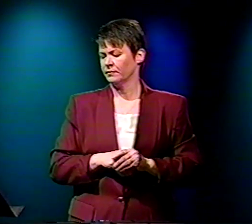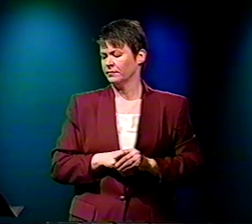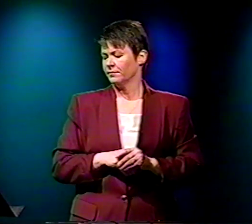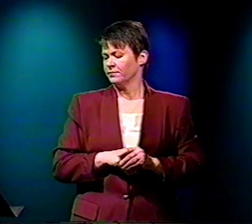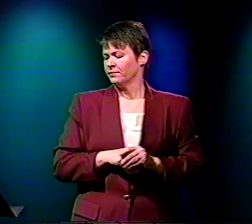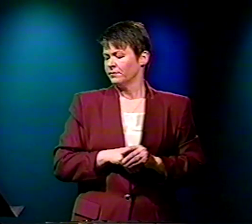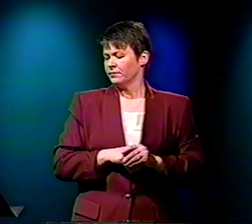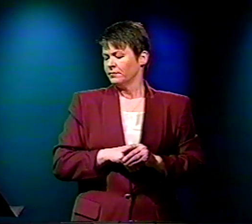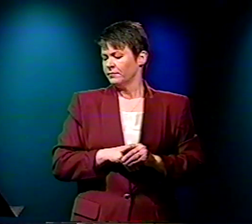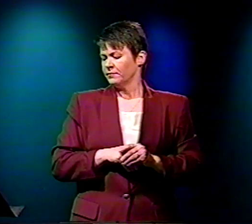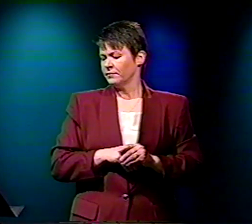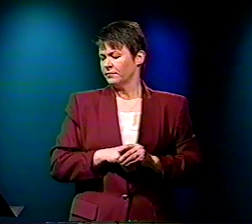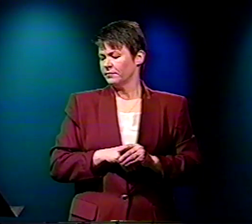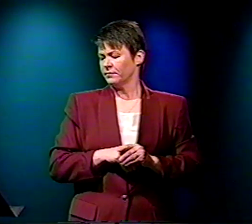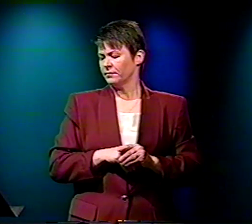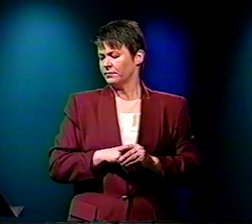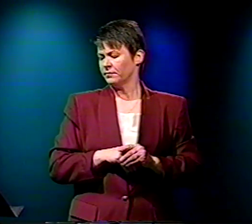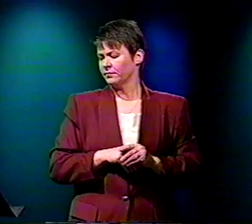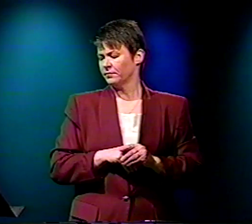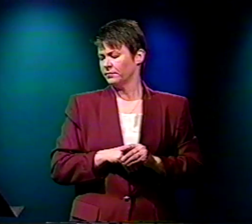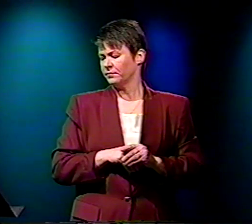to give up that need for interpreter services.